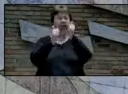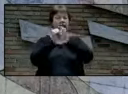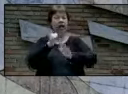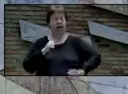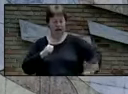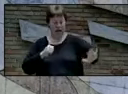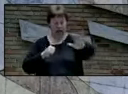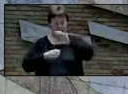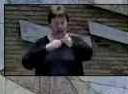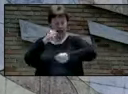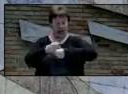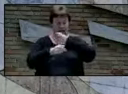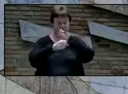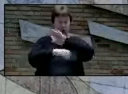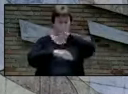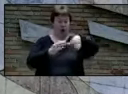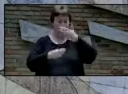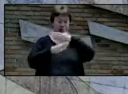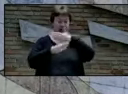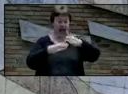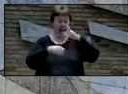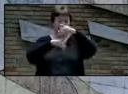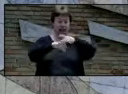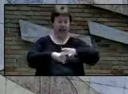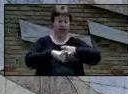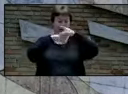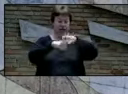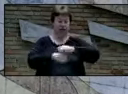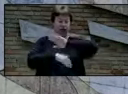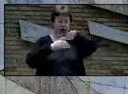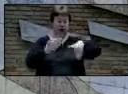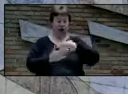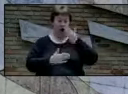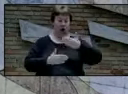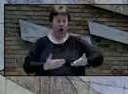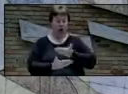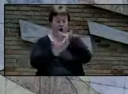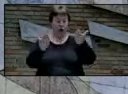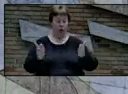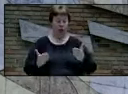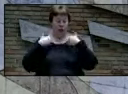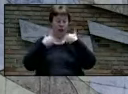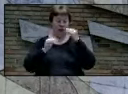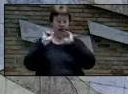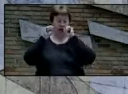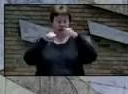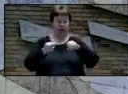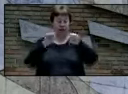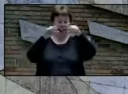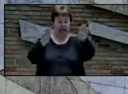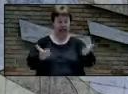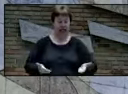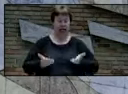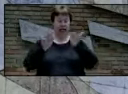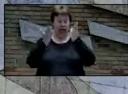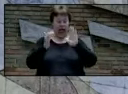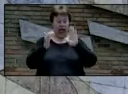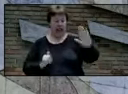every age. All the ends of the earth, all you creatures of the